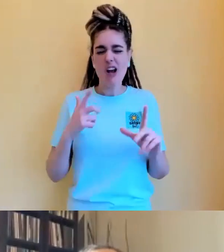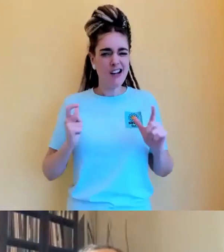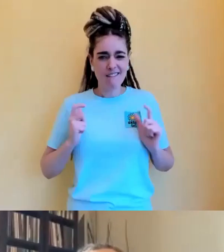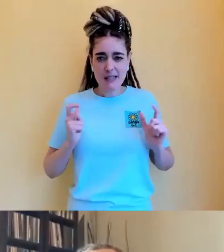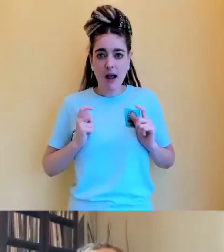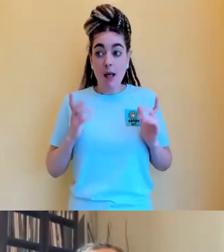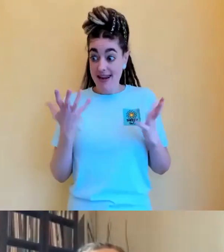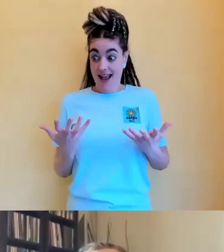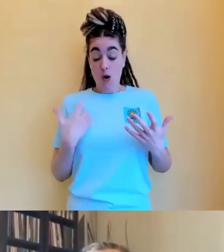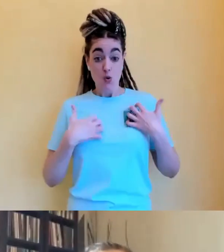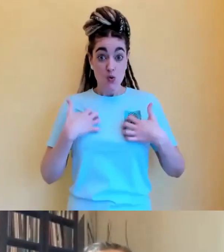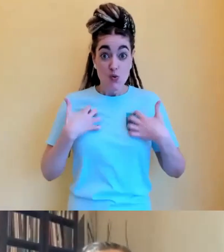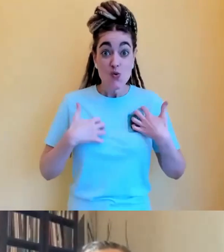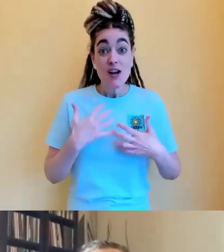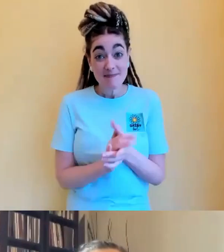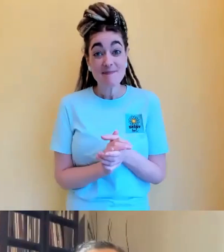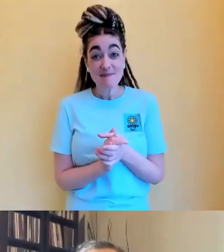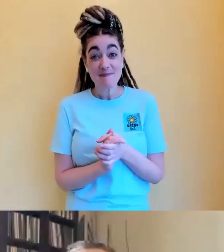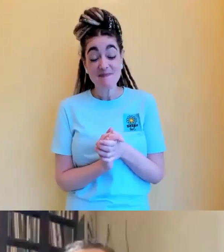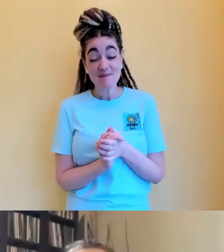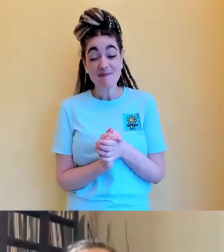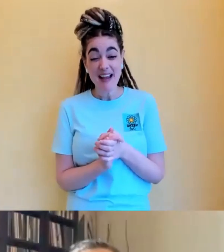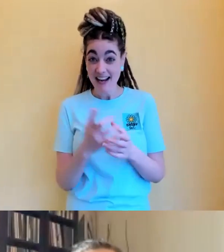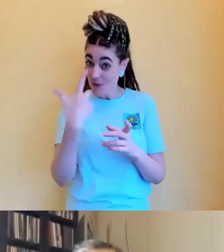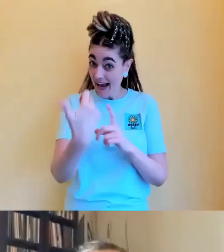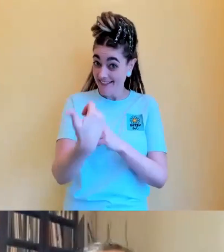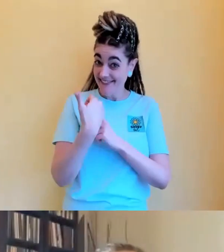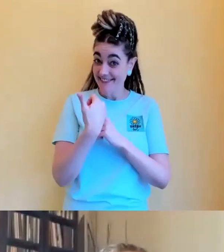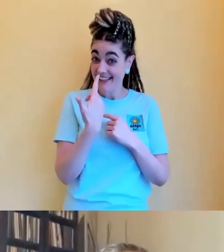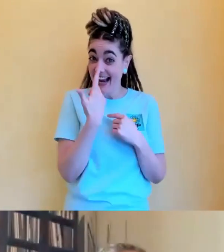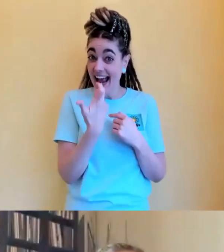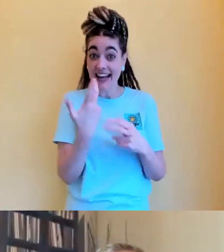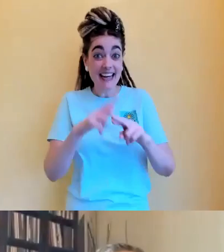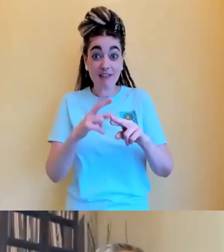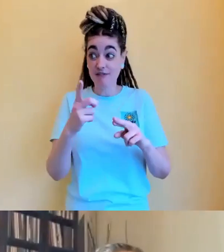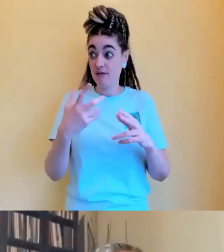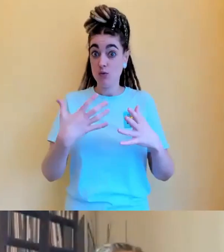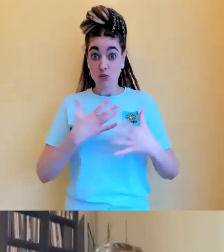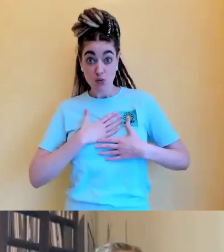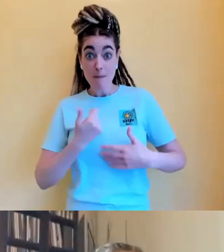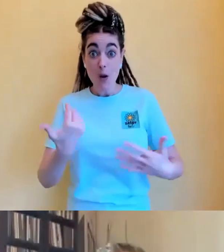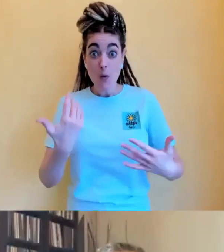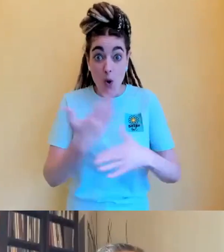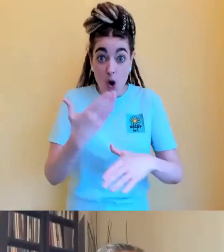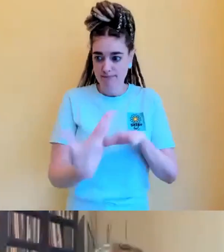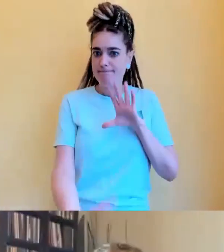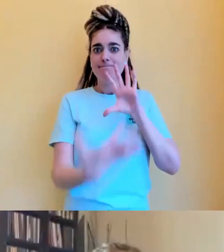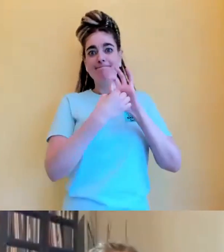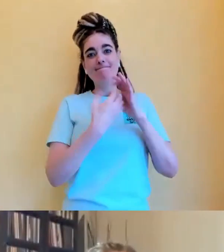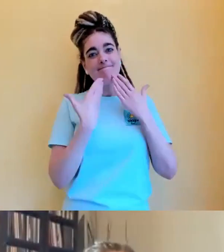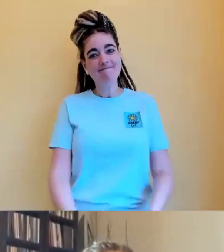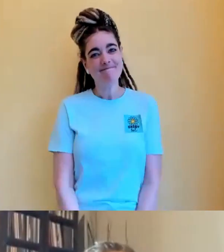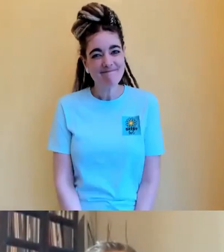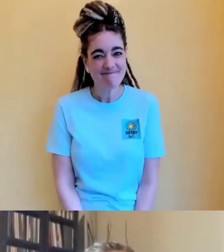excited about it. And again, I think you can help me out by just, if you're interested in my work, get in touch.